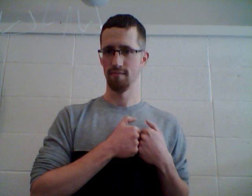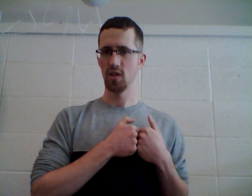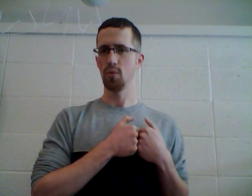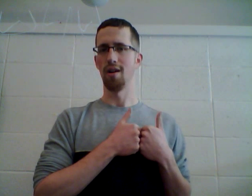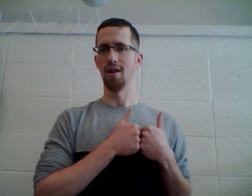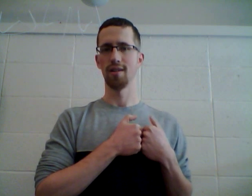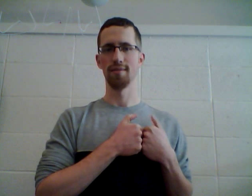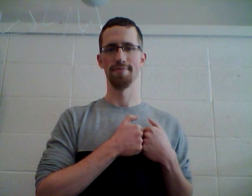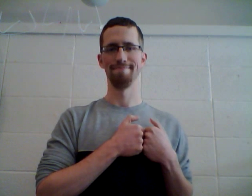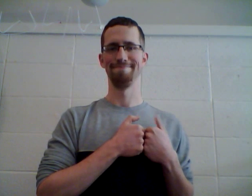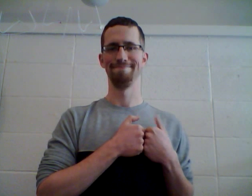Sweetheart.